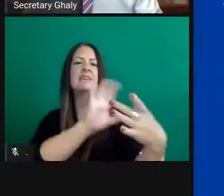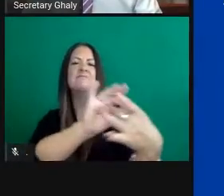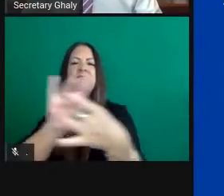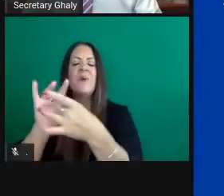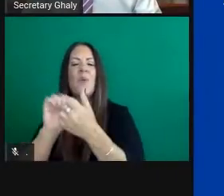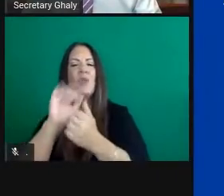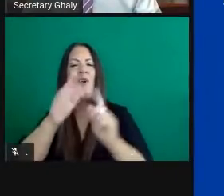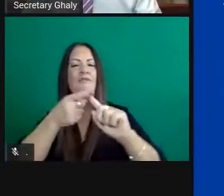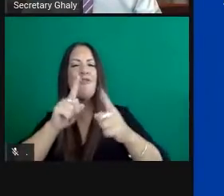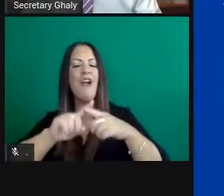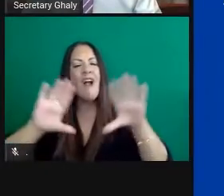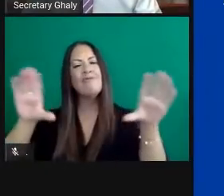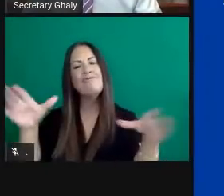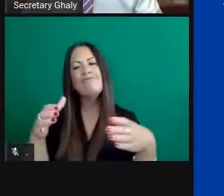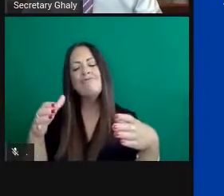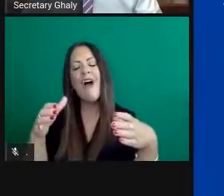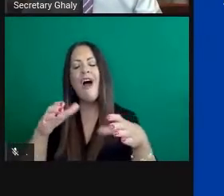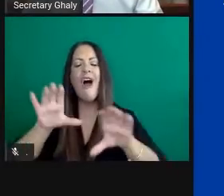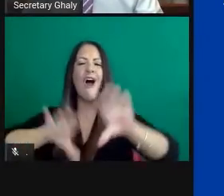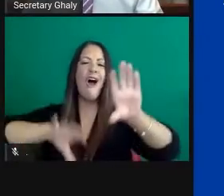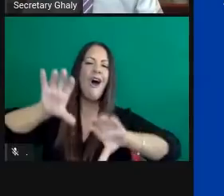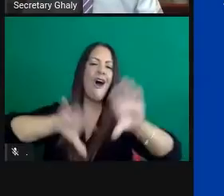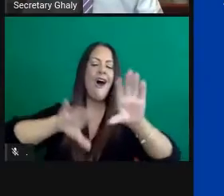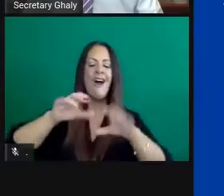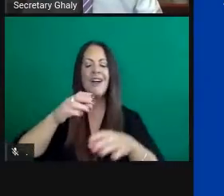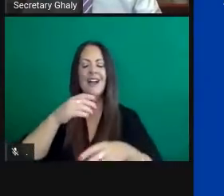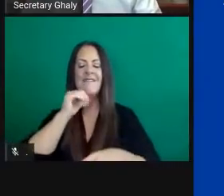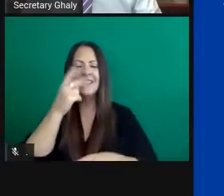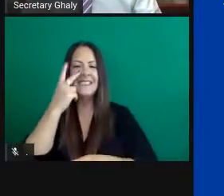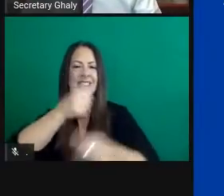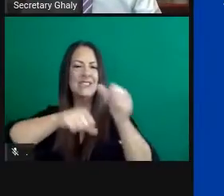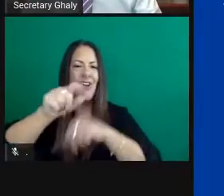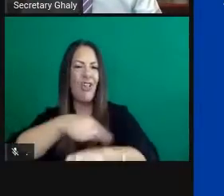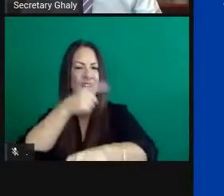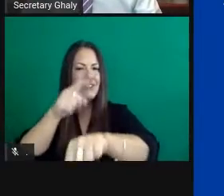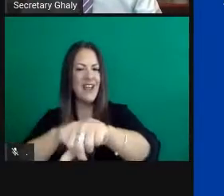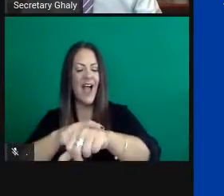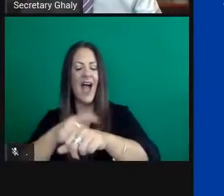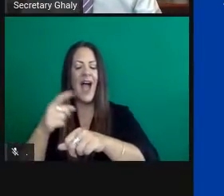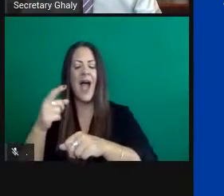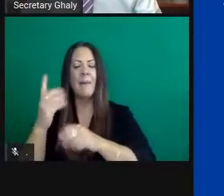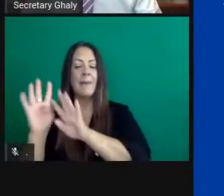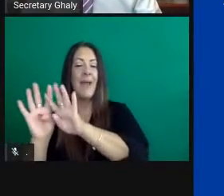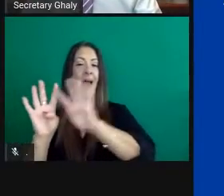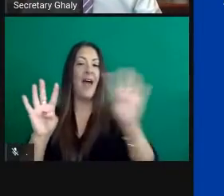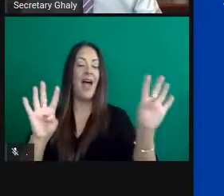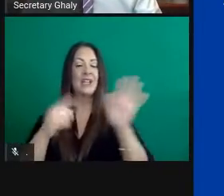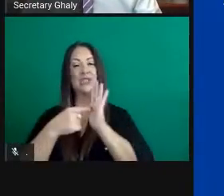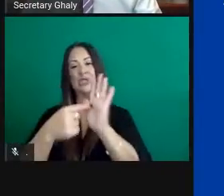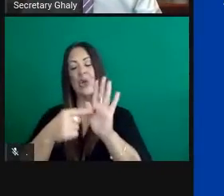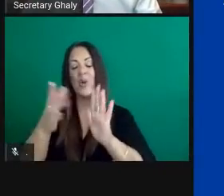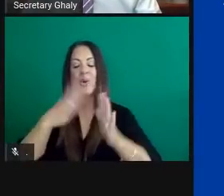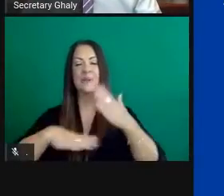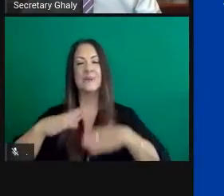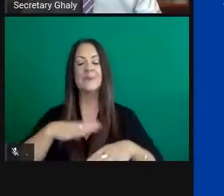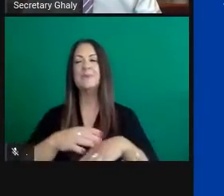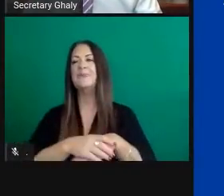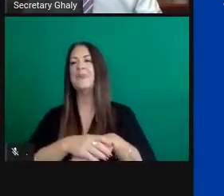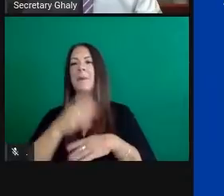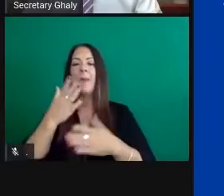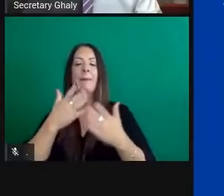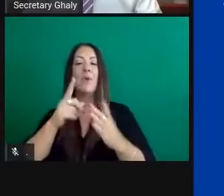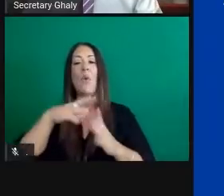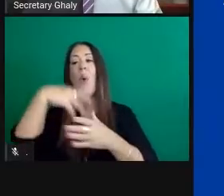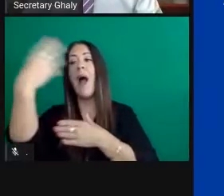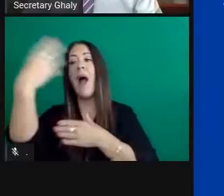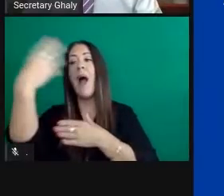you haven't seen in some time. Enjoying Halloween-themed art at an outdoor museum. I know a number of these are